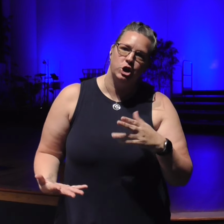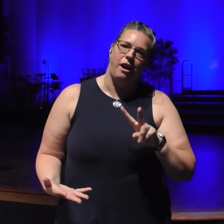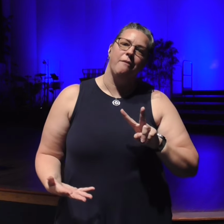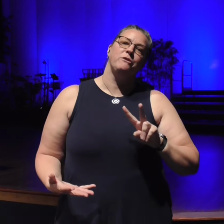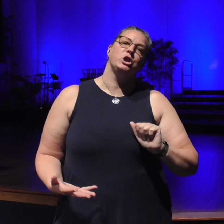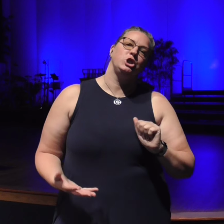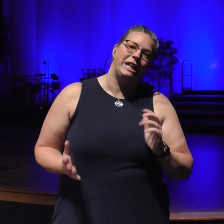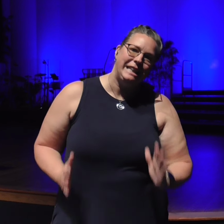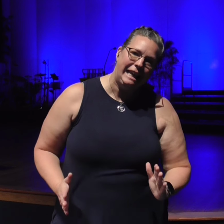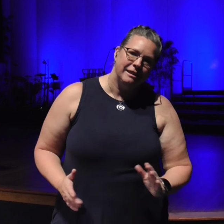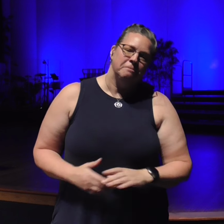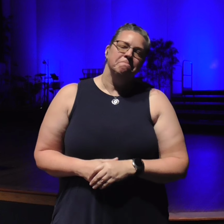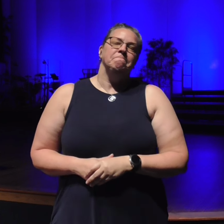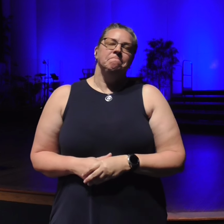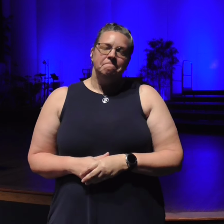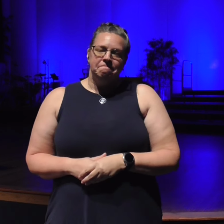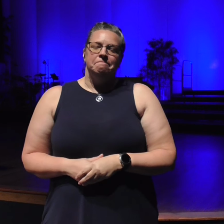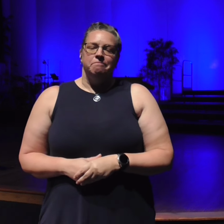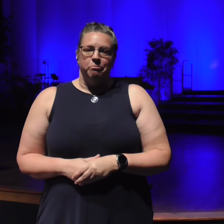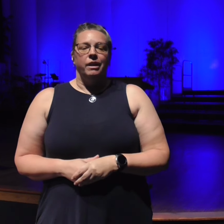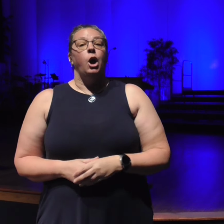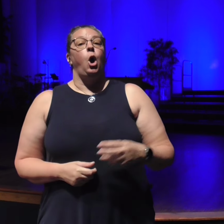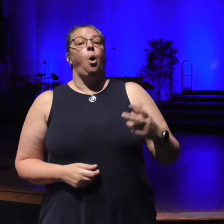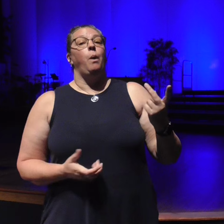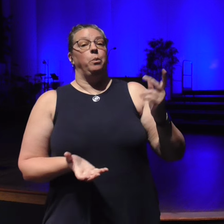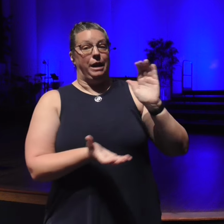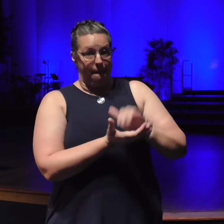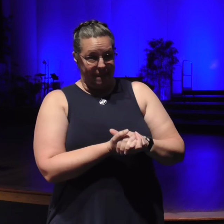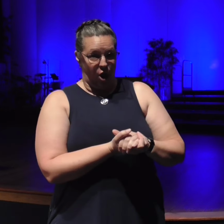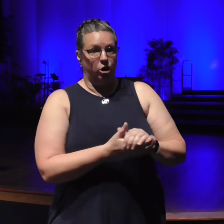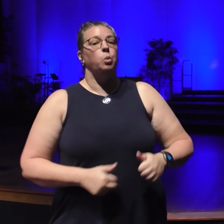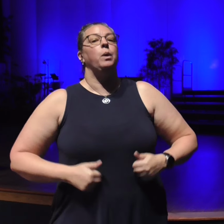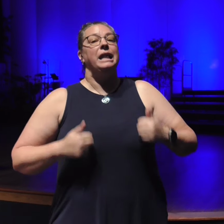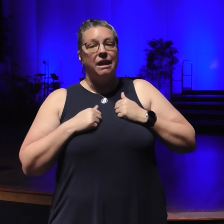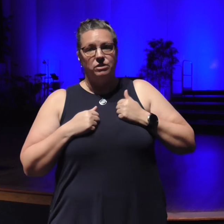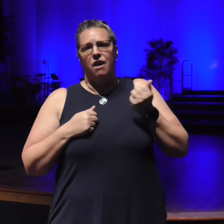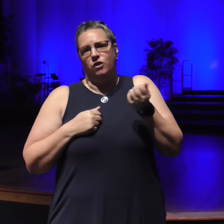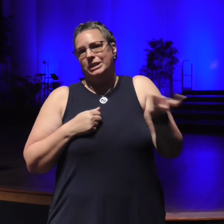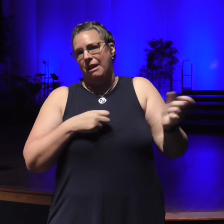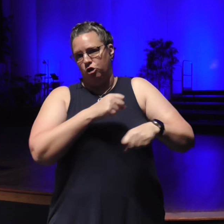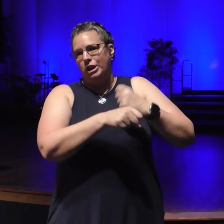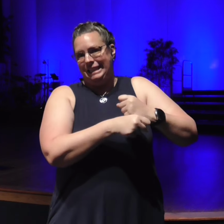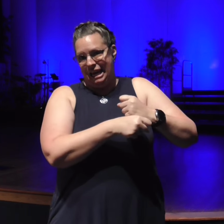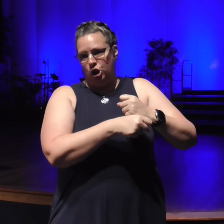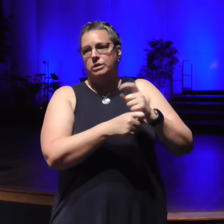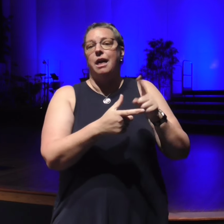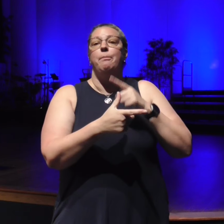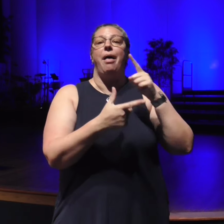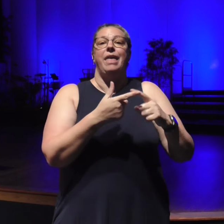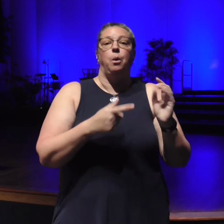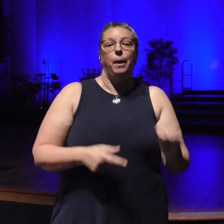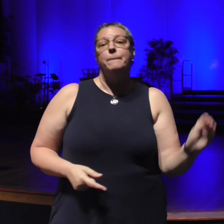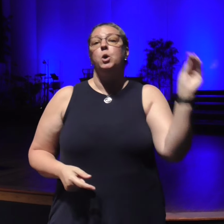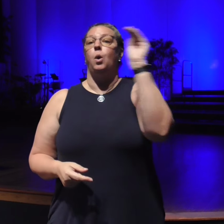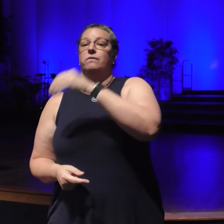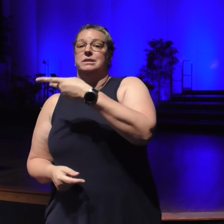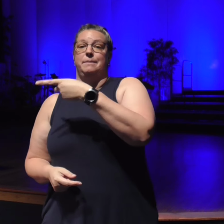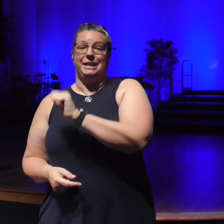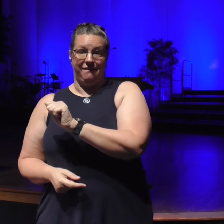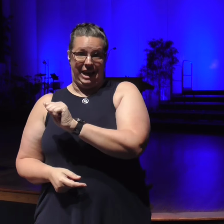Virginian. And after we got married, we lived in Virginia for several years, but eventually we moved to